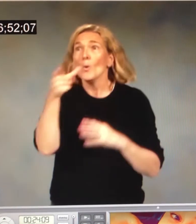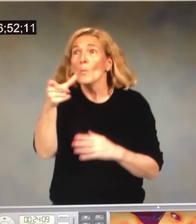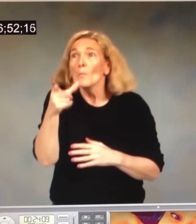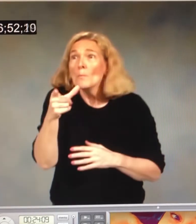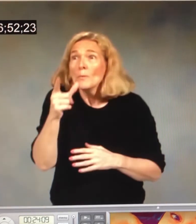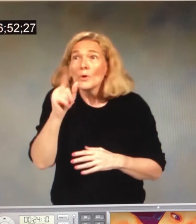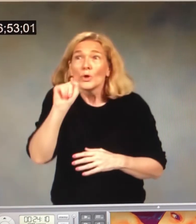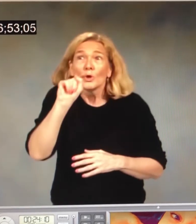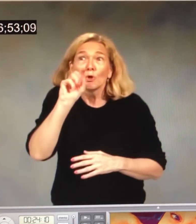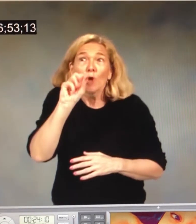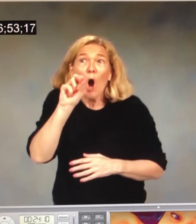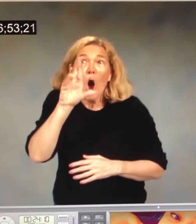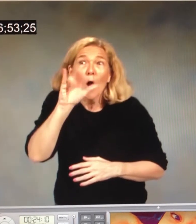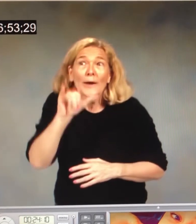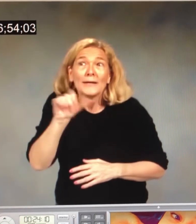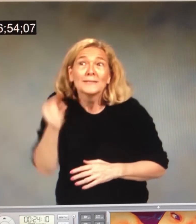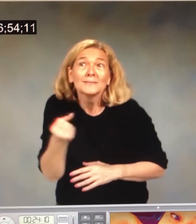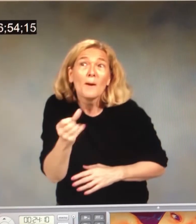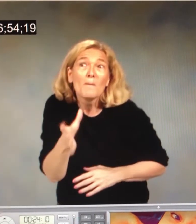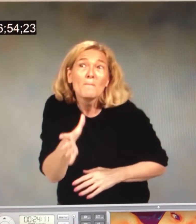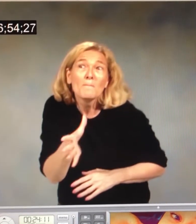me.